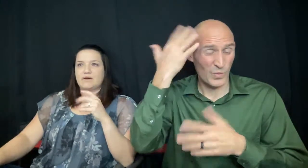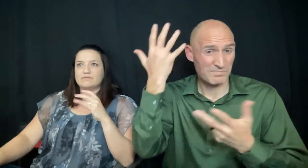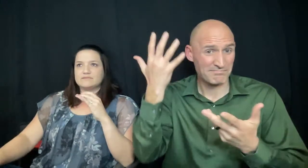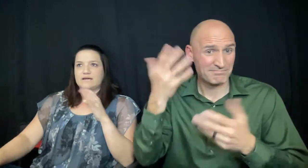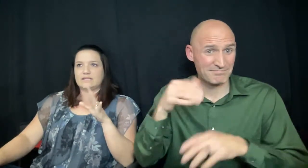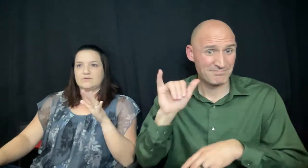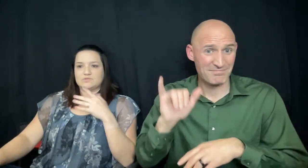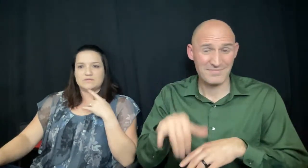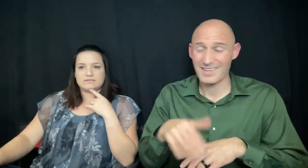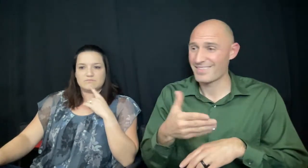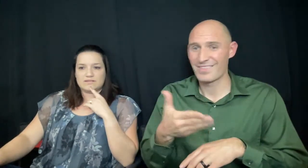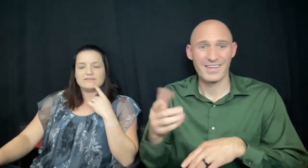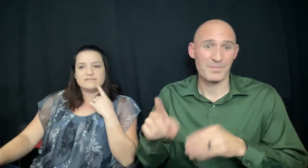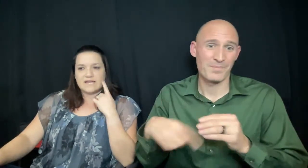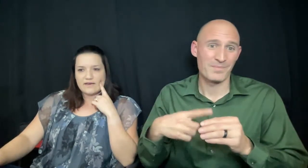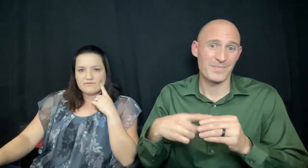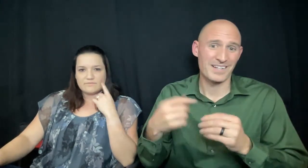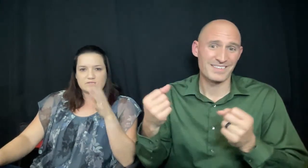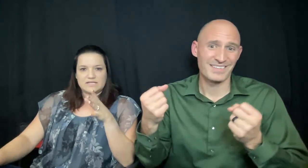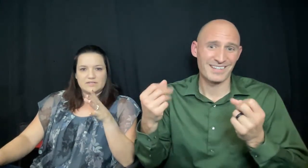about sign language with deaf in particular.